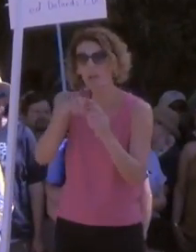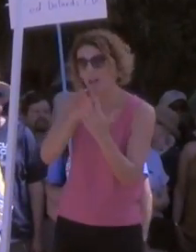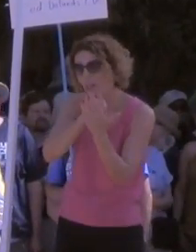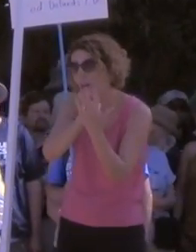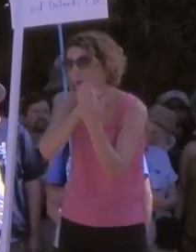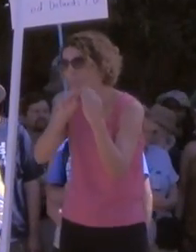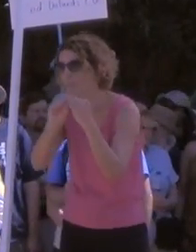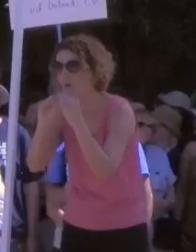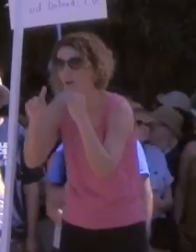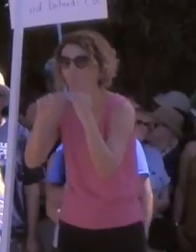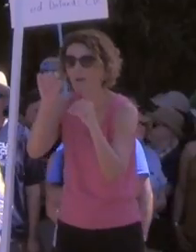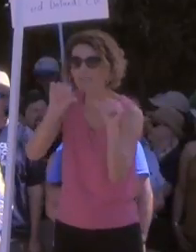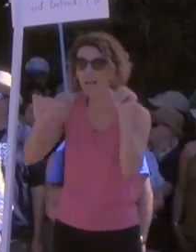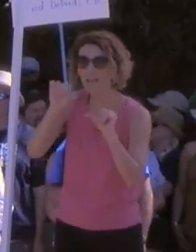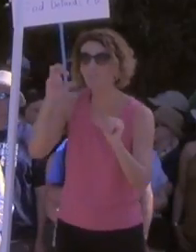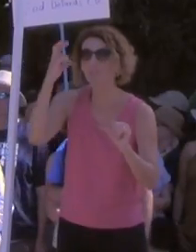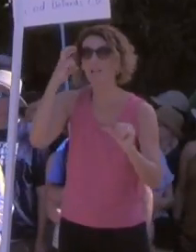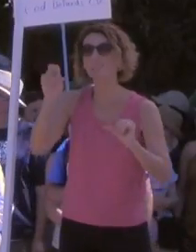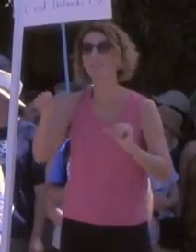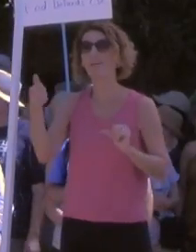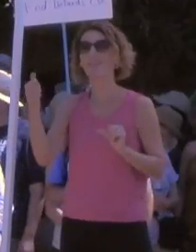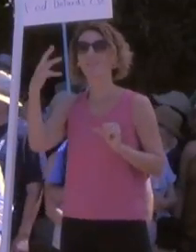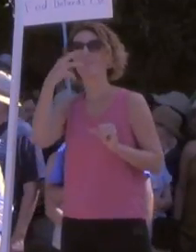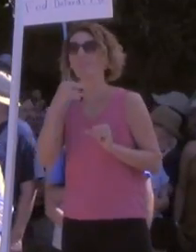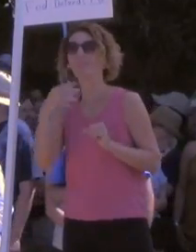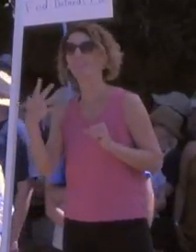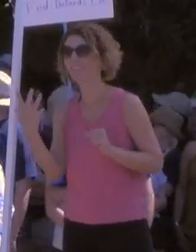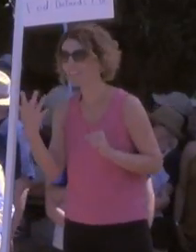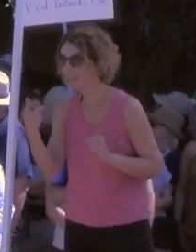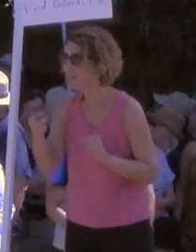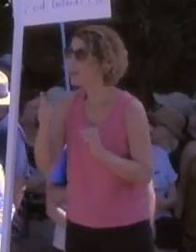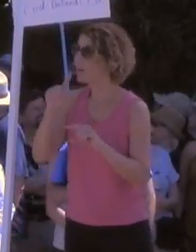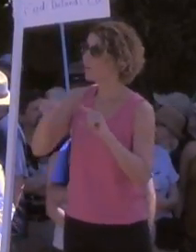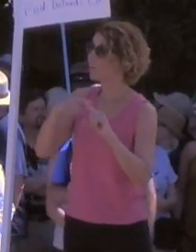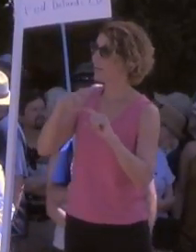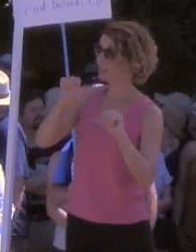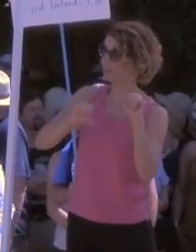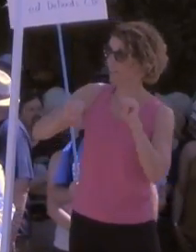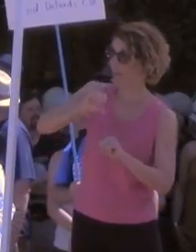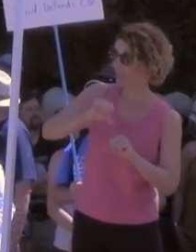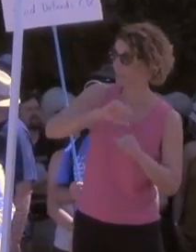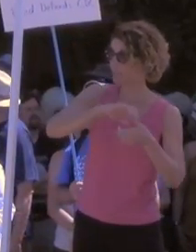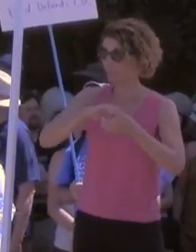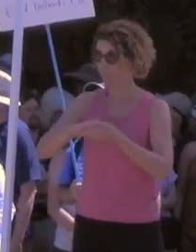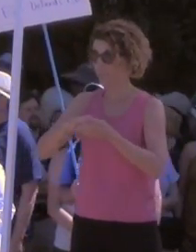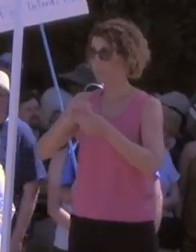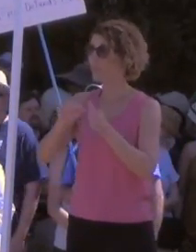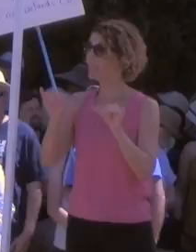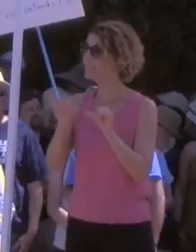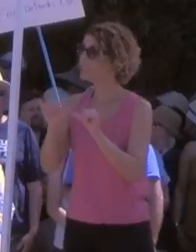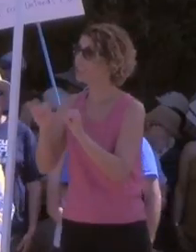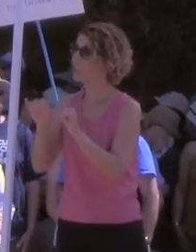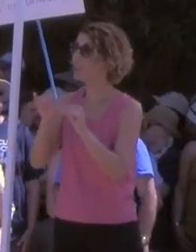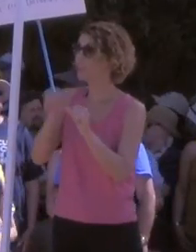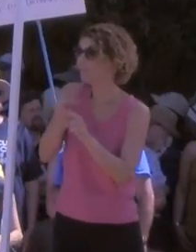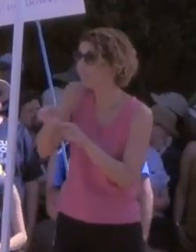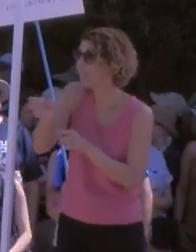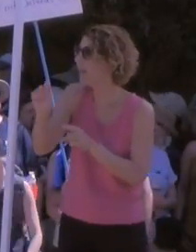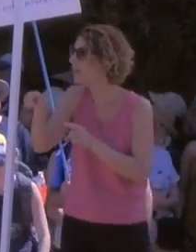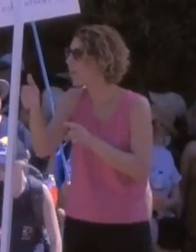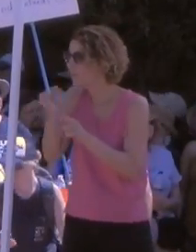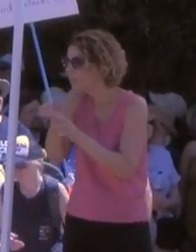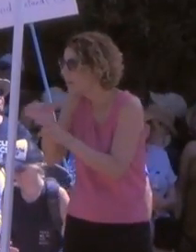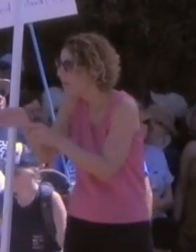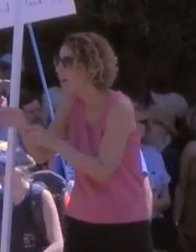science, I realized another beauty. That is when science worked with engineering and all these other areas, and what we could